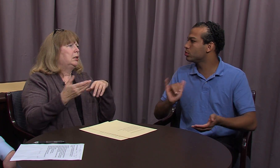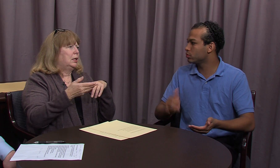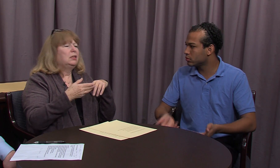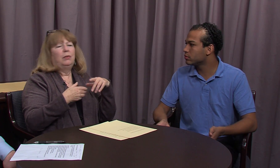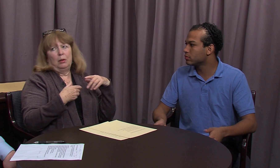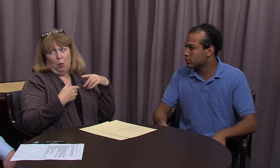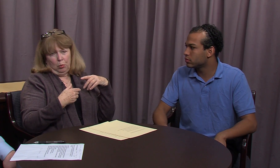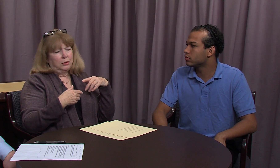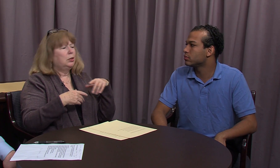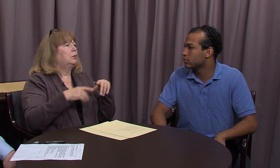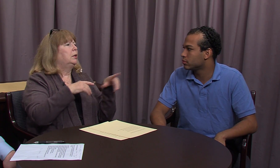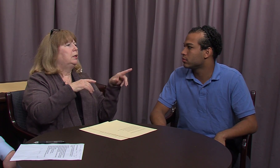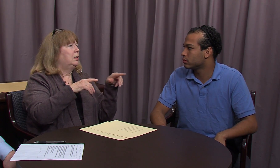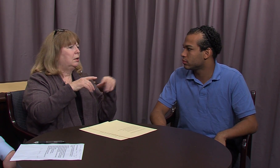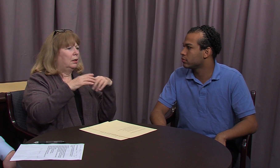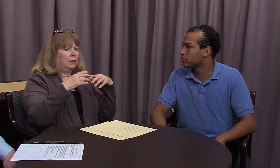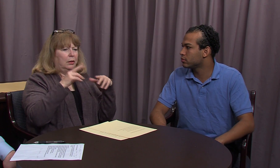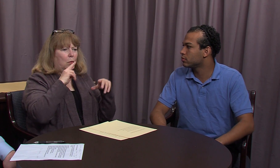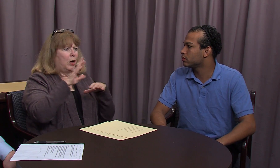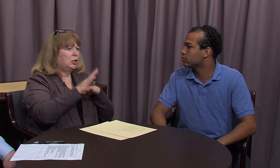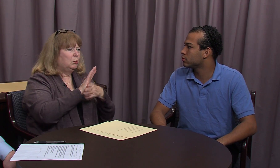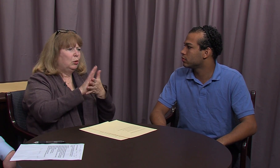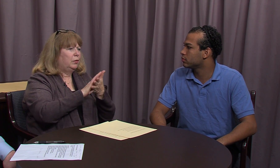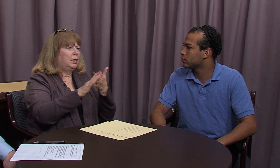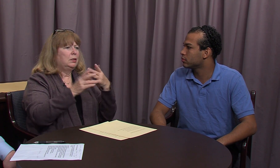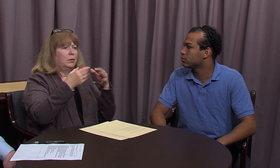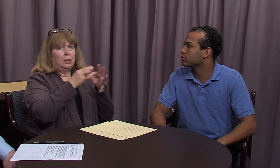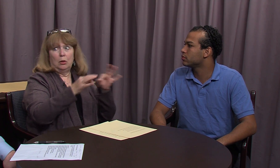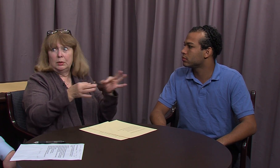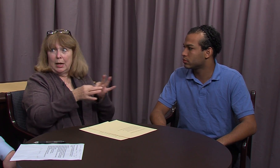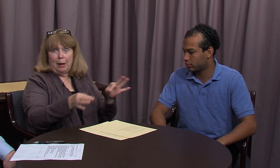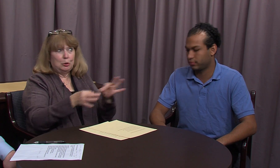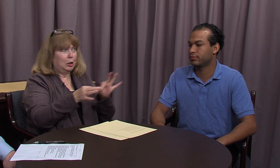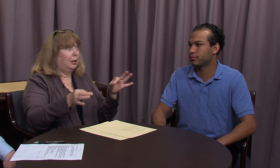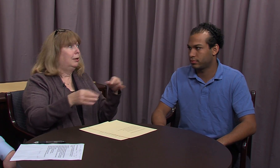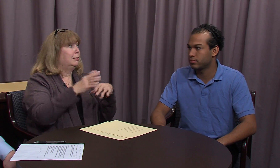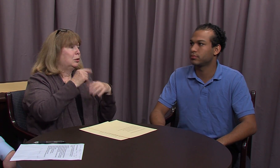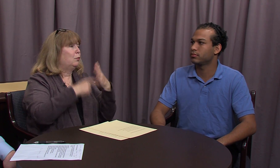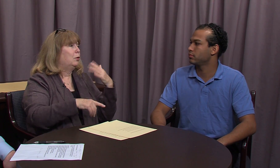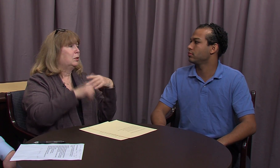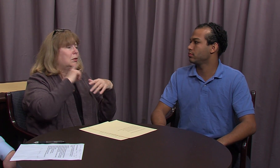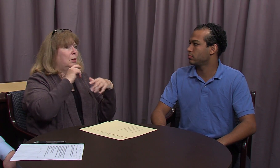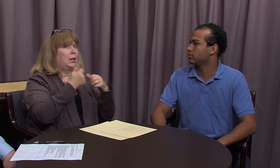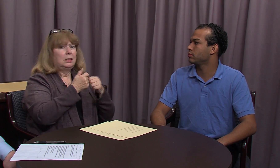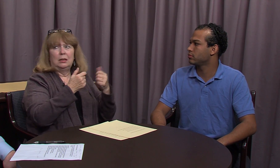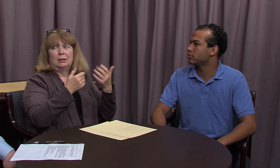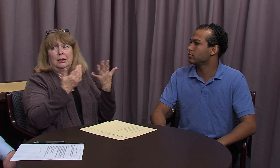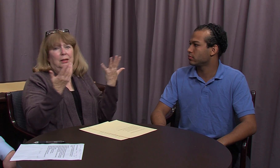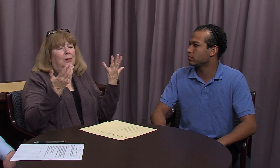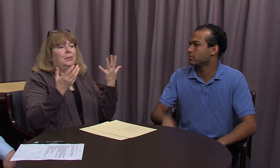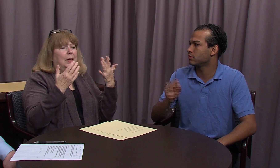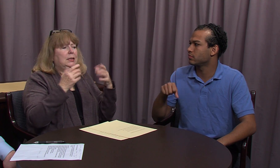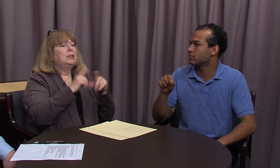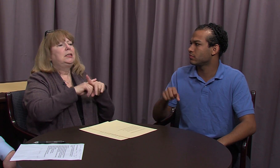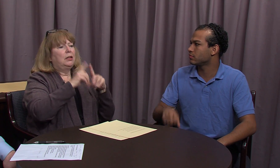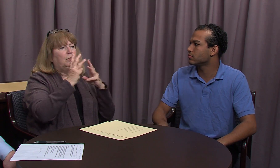it's very mobile too. And then watching movies with the closed captioning and so forth. So that makes it's a different